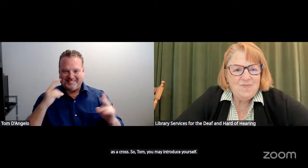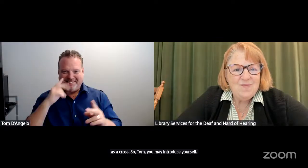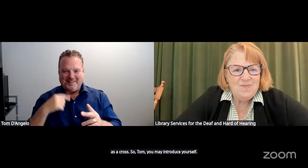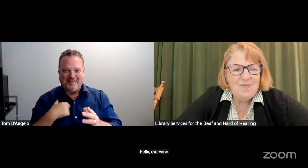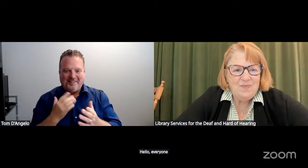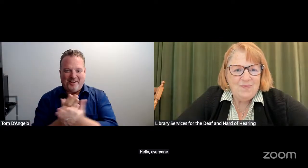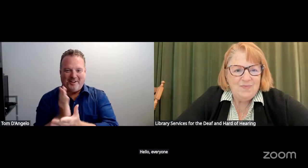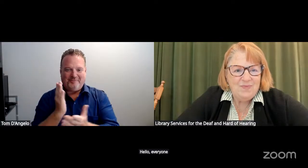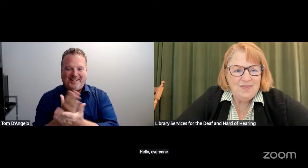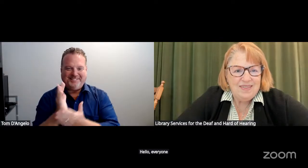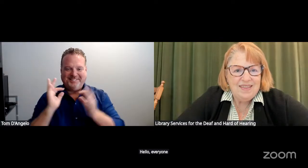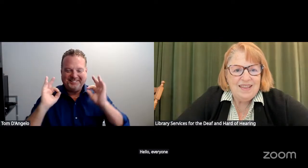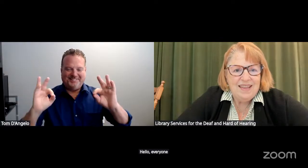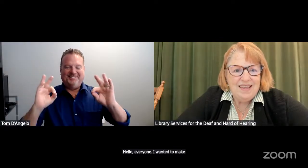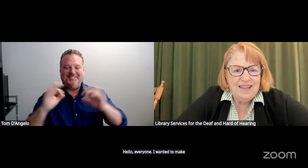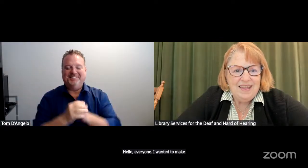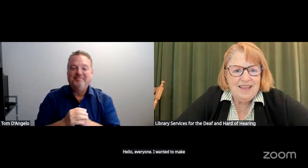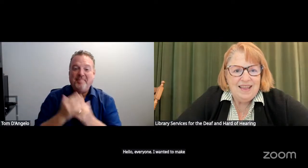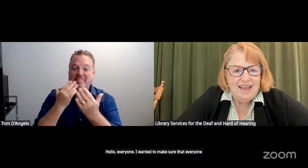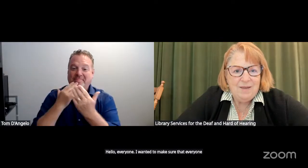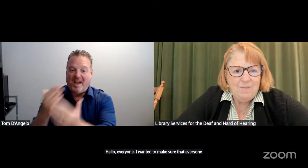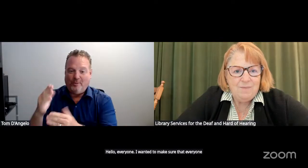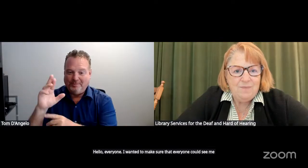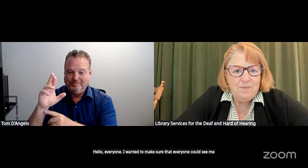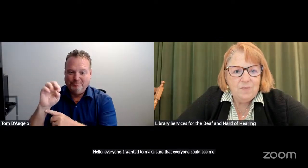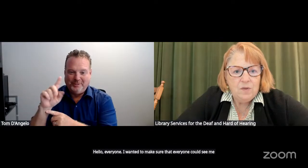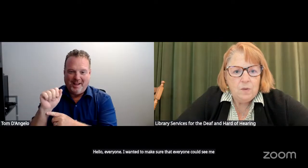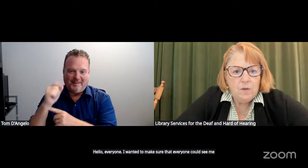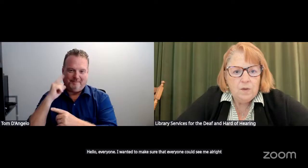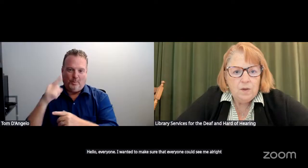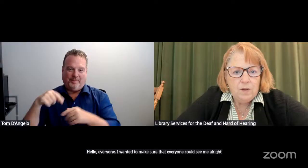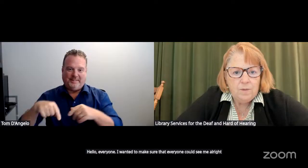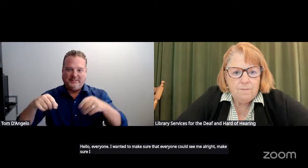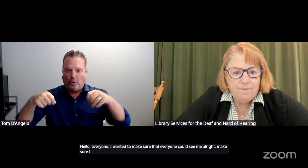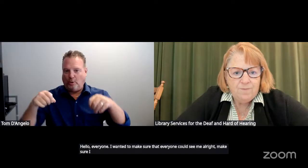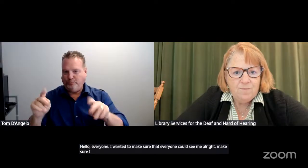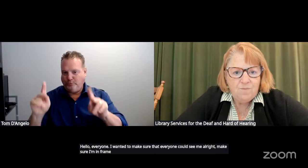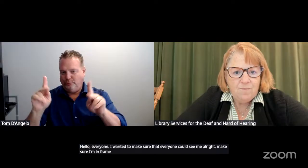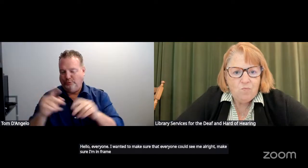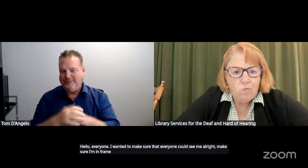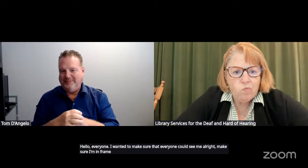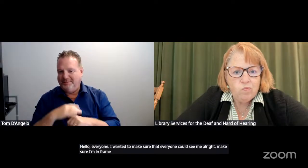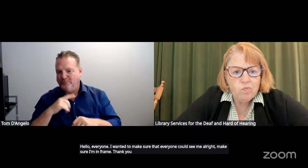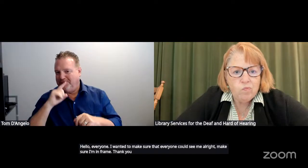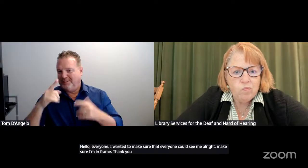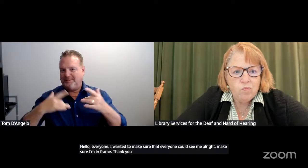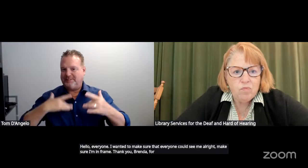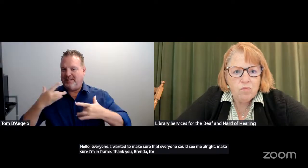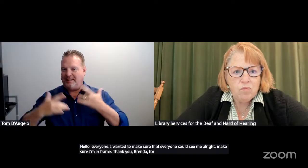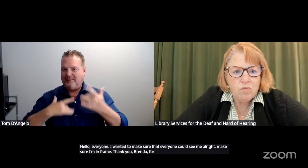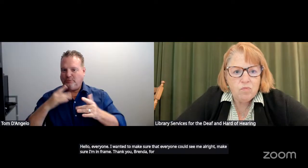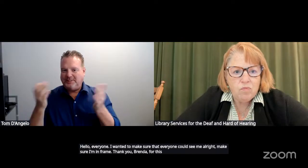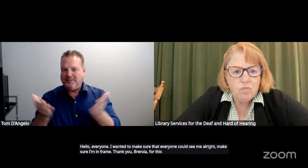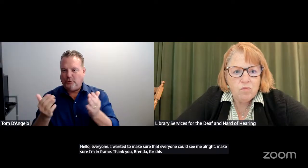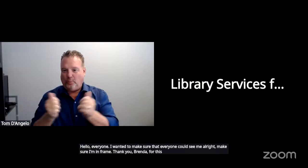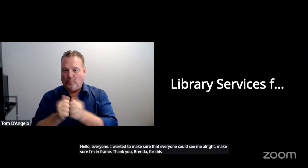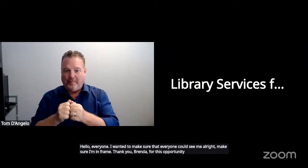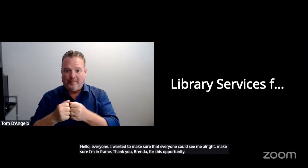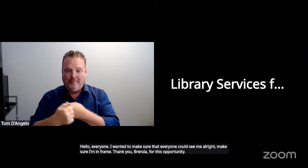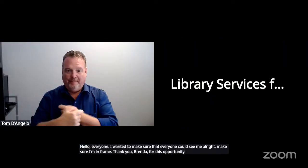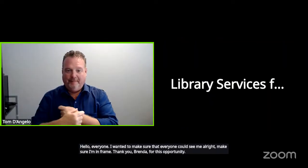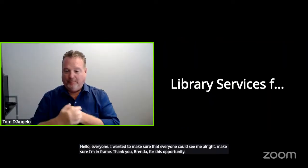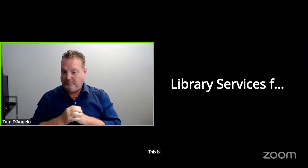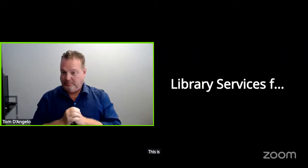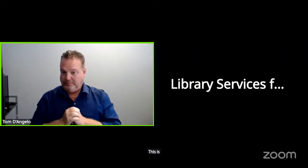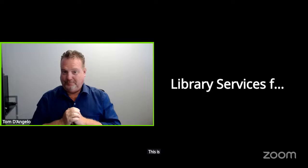everyone. I wanted to make sure that everyone could see me all right, make sure I'm in frame. Thank you, Brenda, for this opportunity.